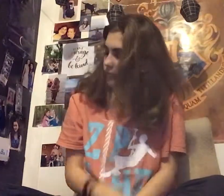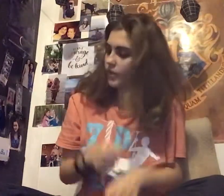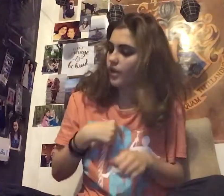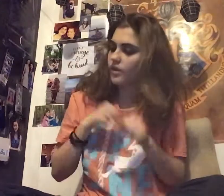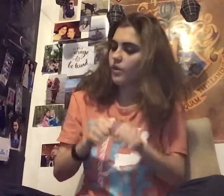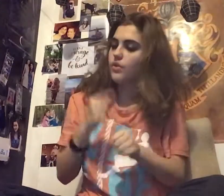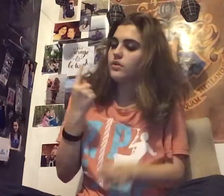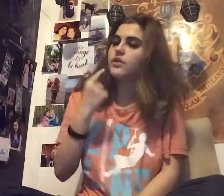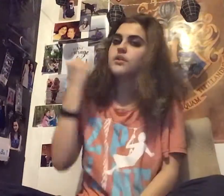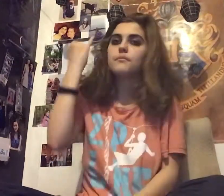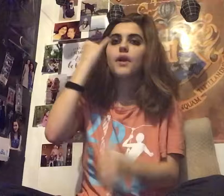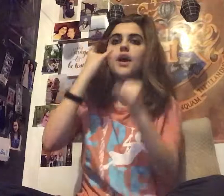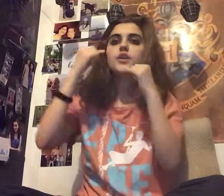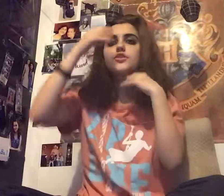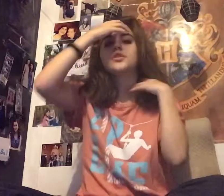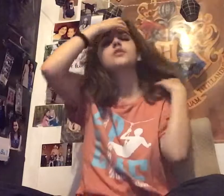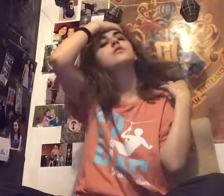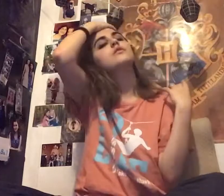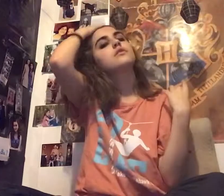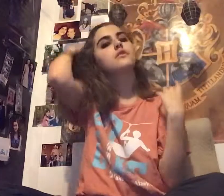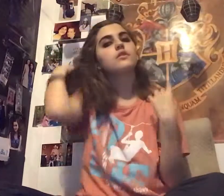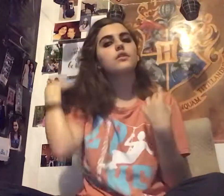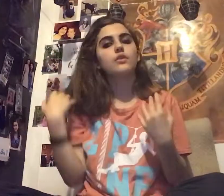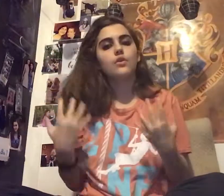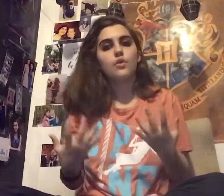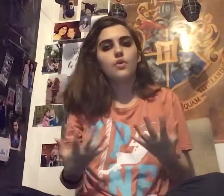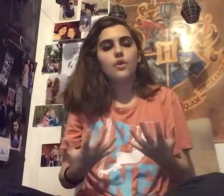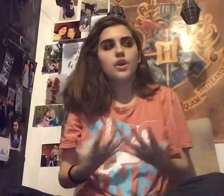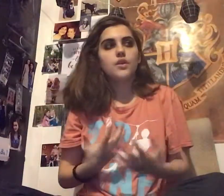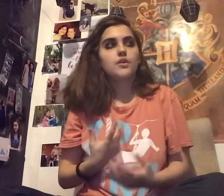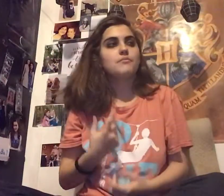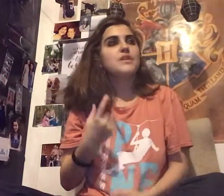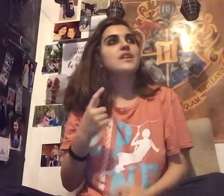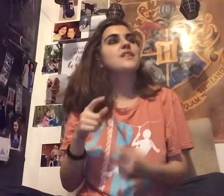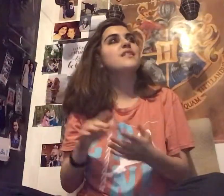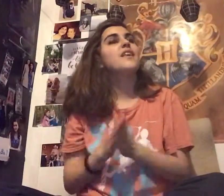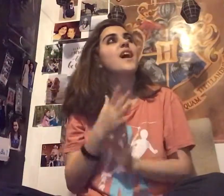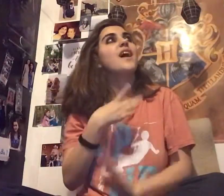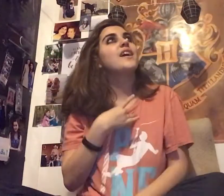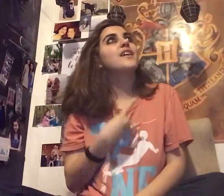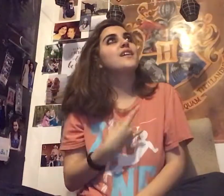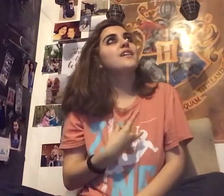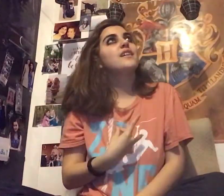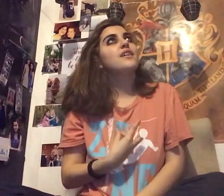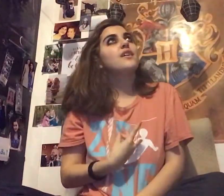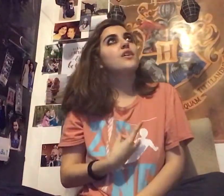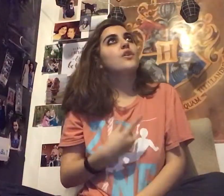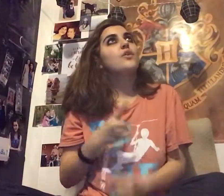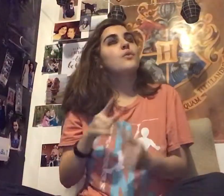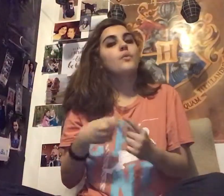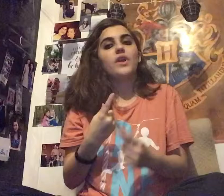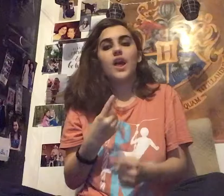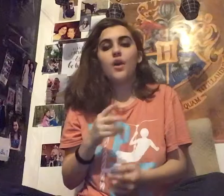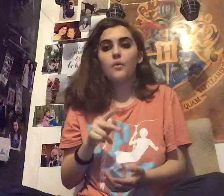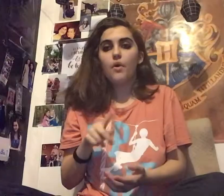I can only imagine what it will be like when I